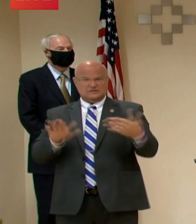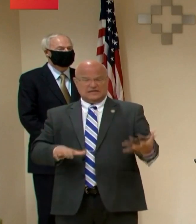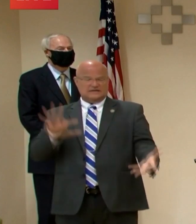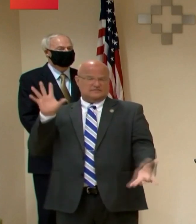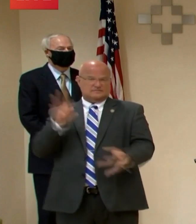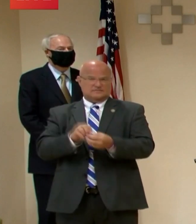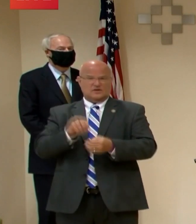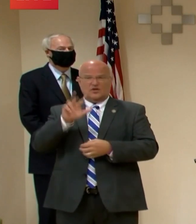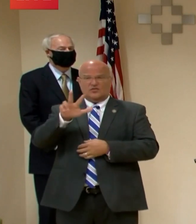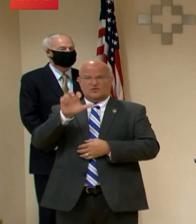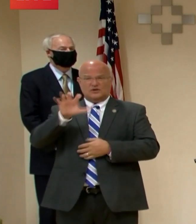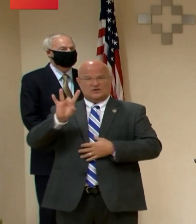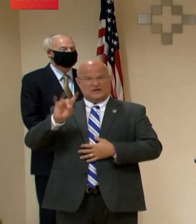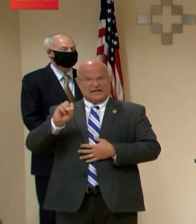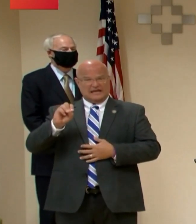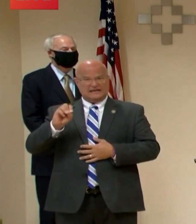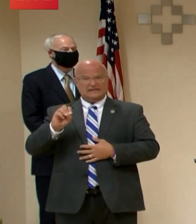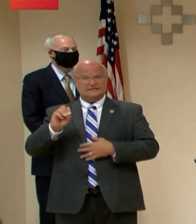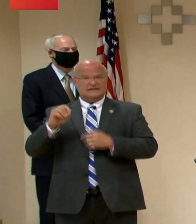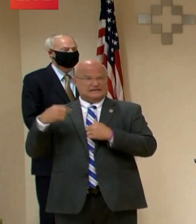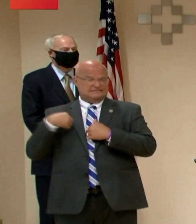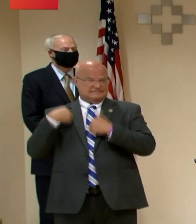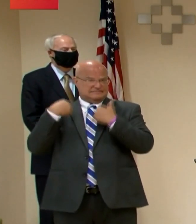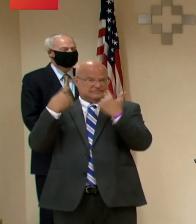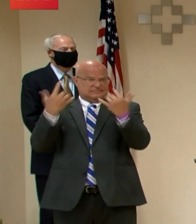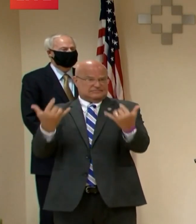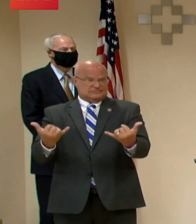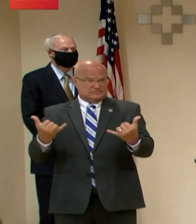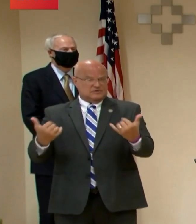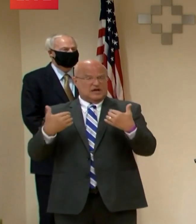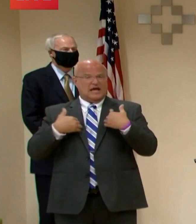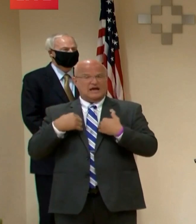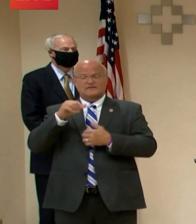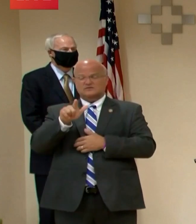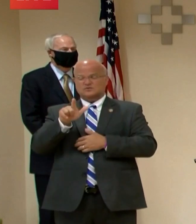for 380, and to date we have